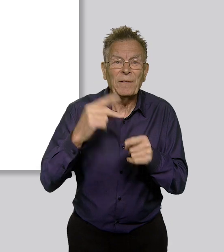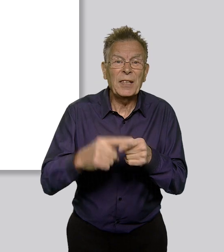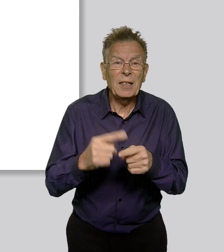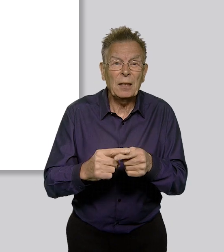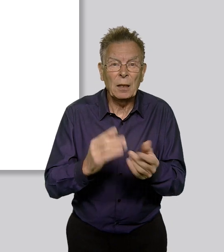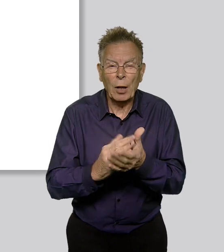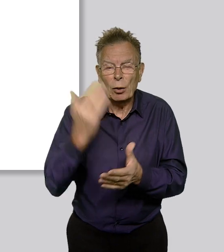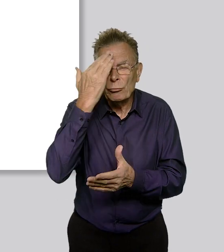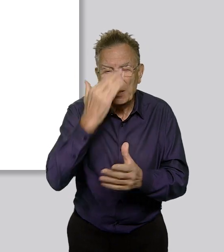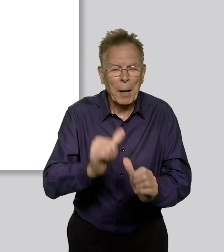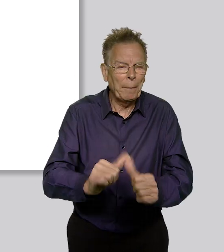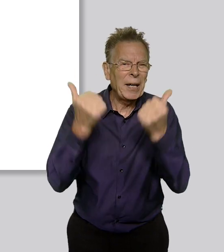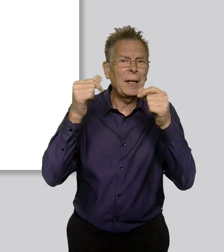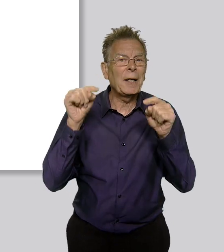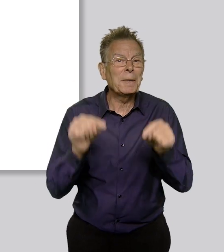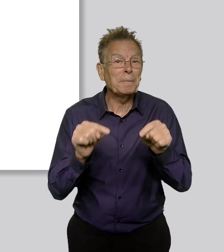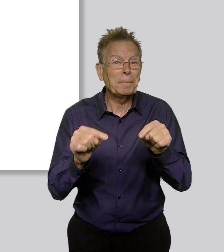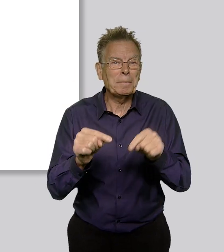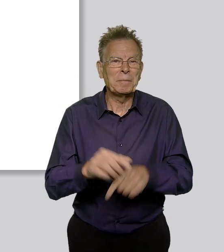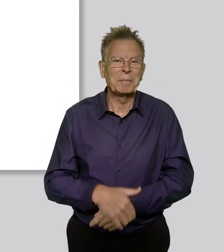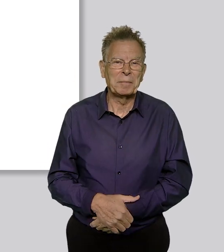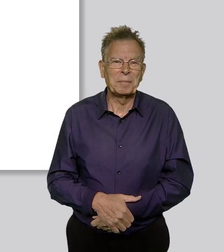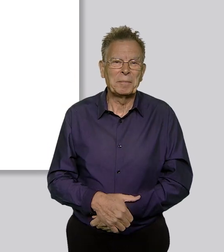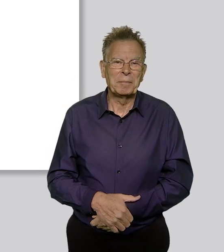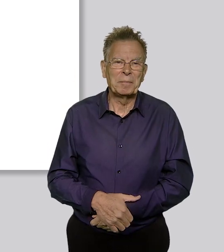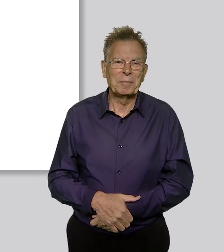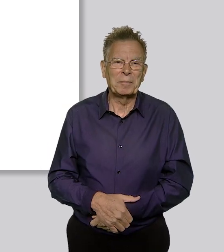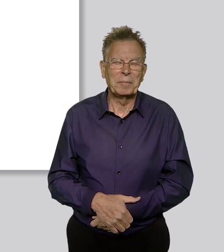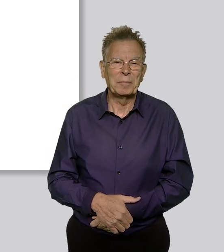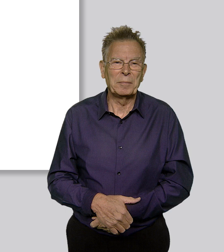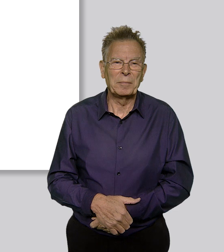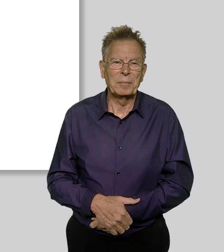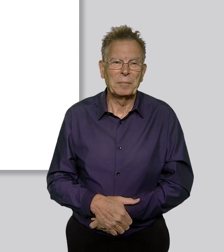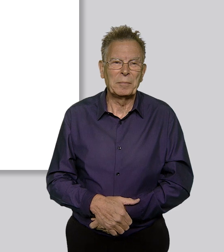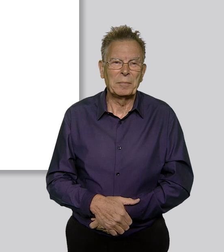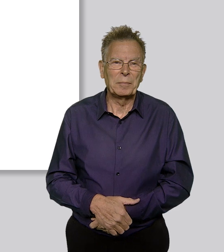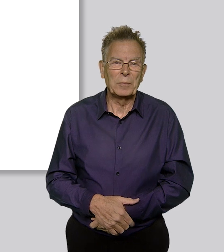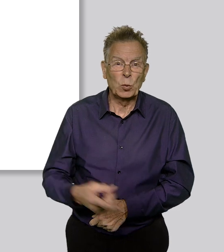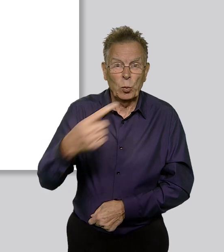tickets, or additional fees. The dream.